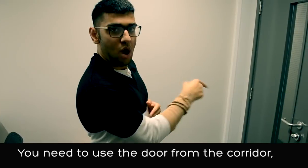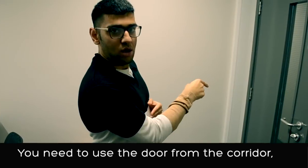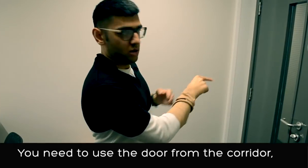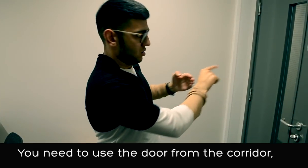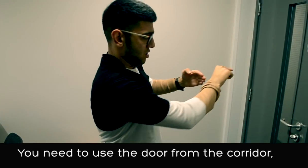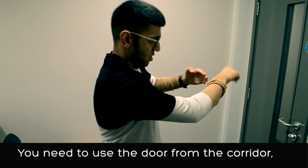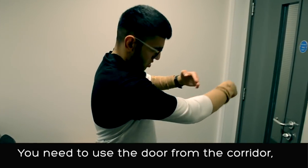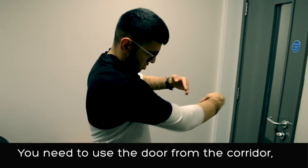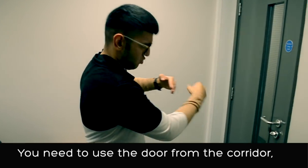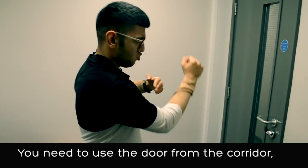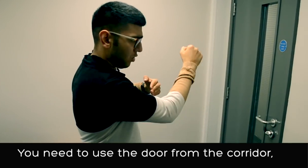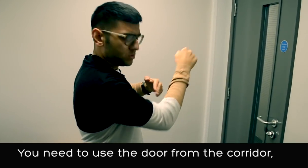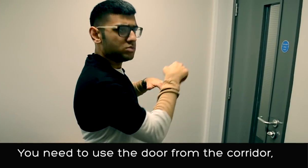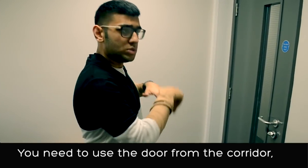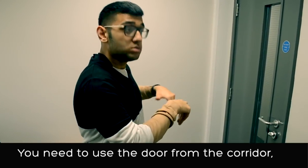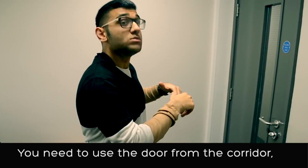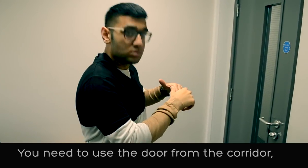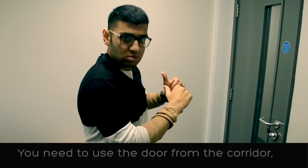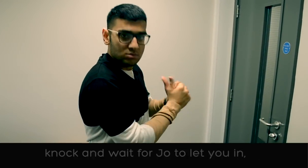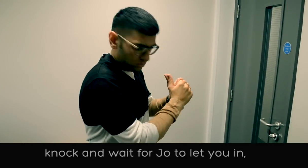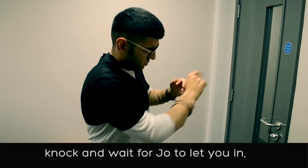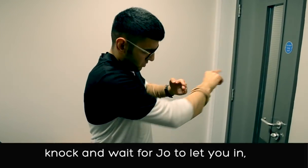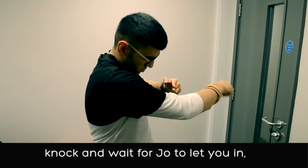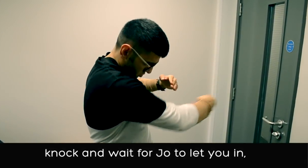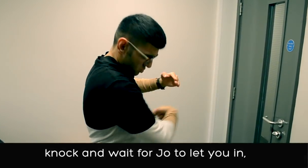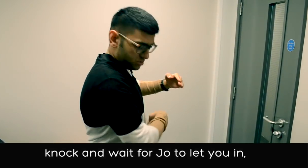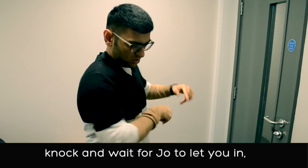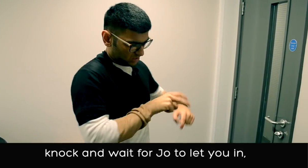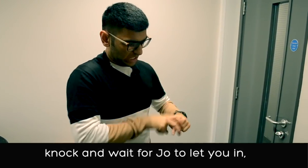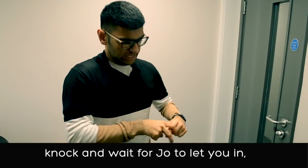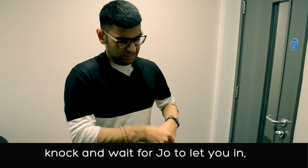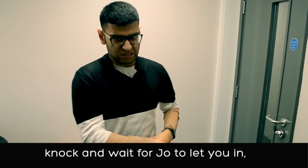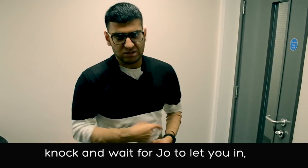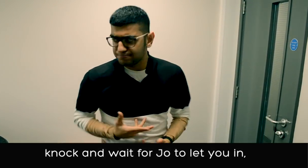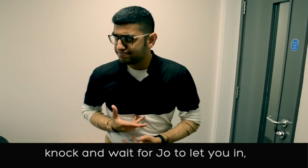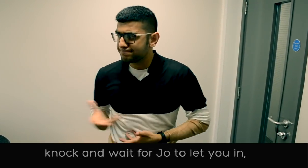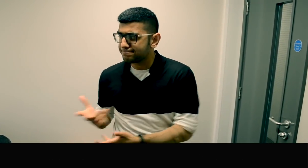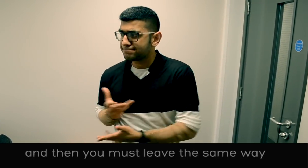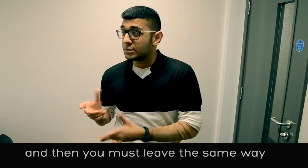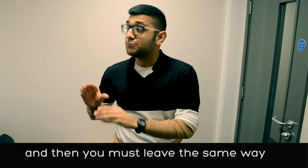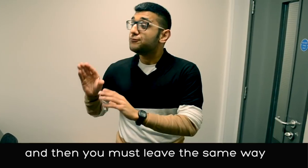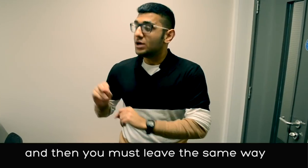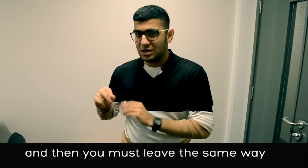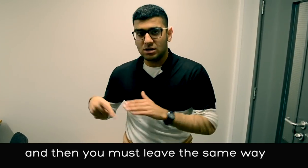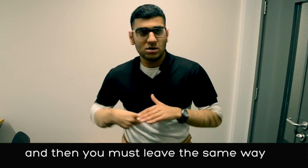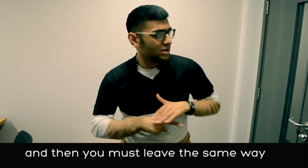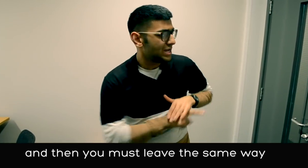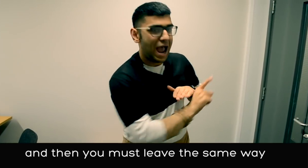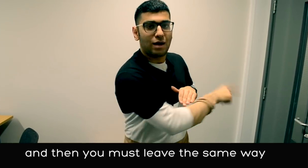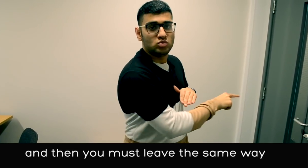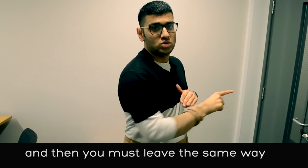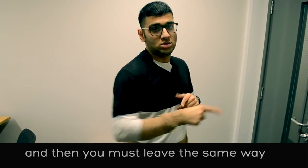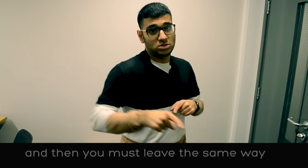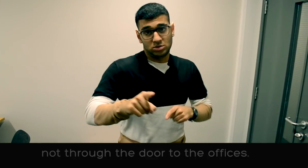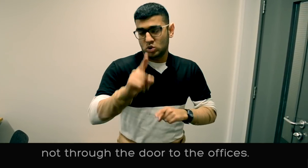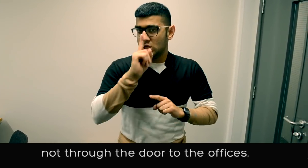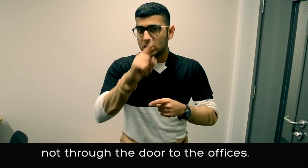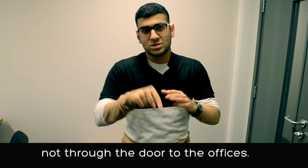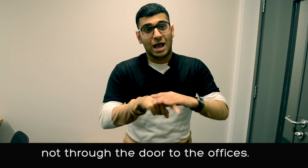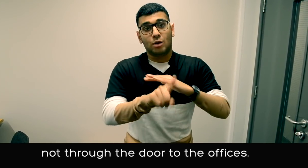You need to use the door from the corridor, knock and wait for Jo to let you in, and then you must leave the same way, not through the